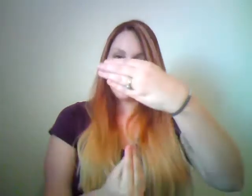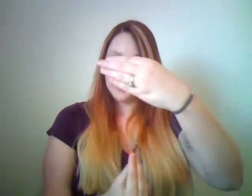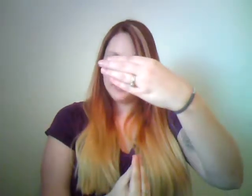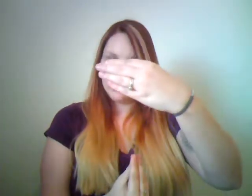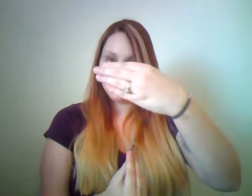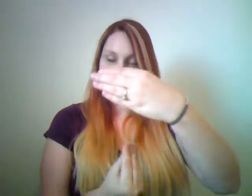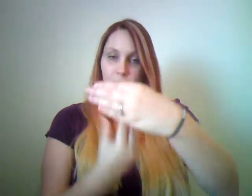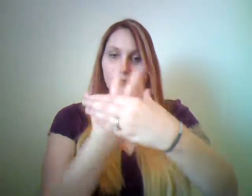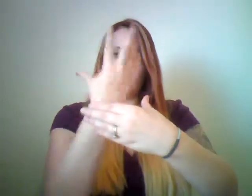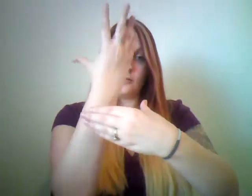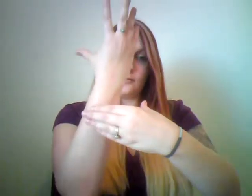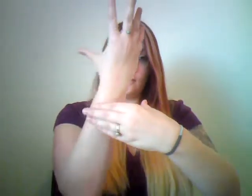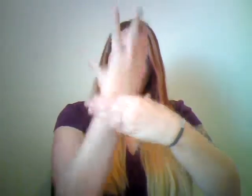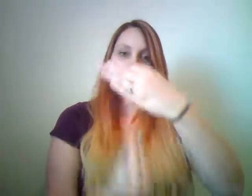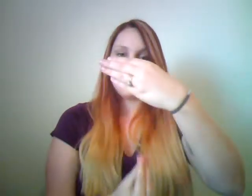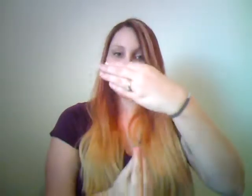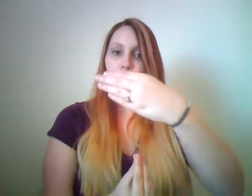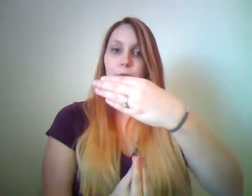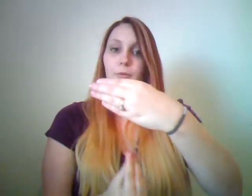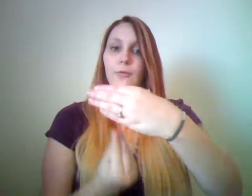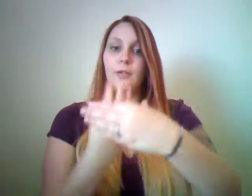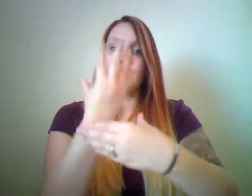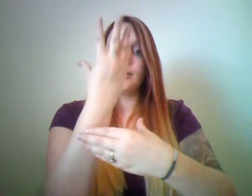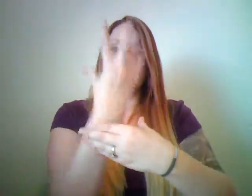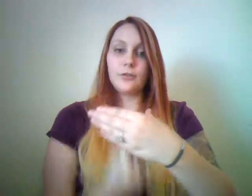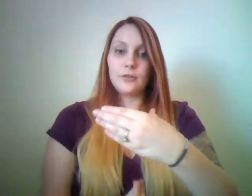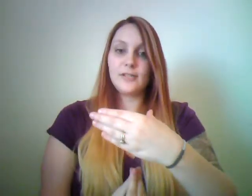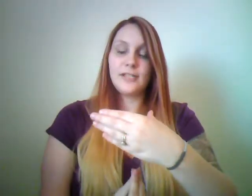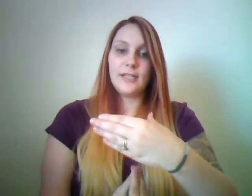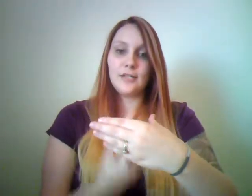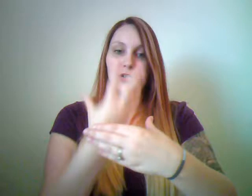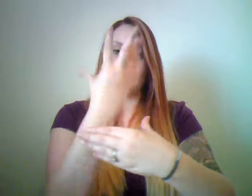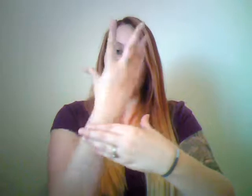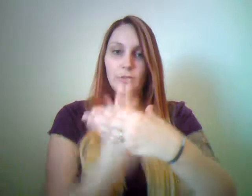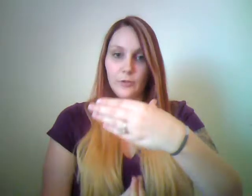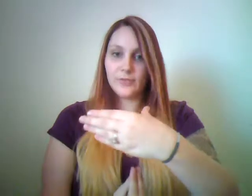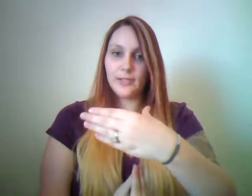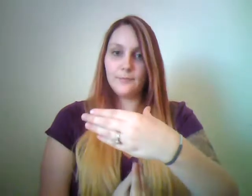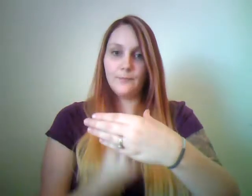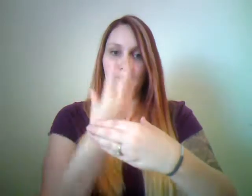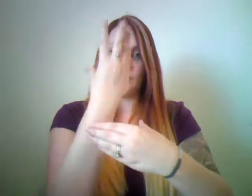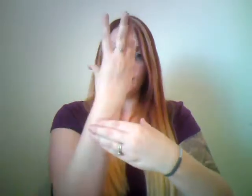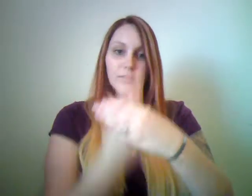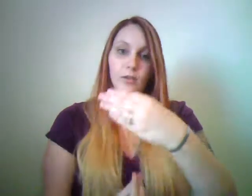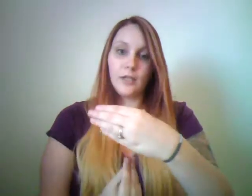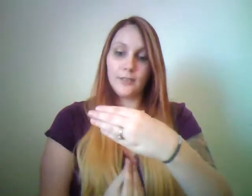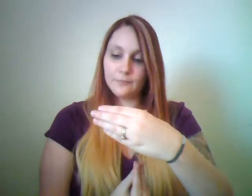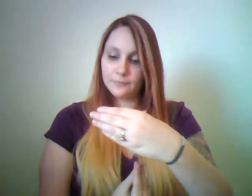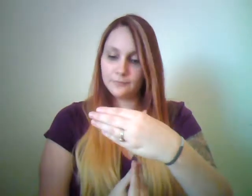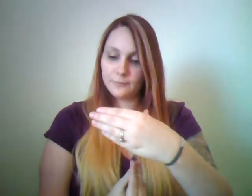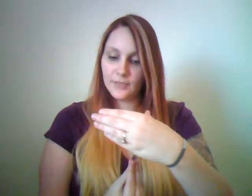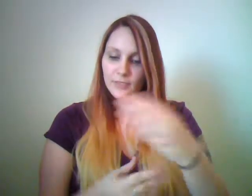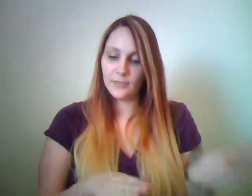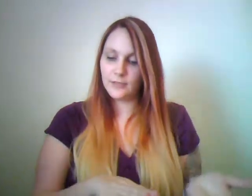and pass it through your C hand shape and close it. Gone.